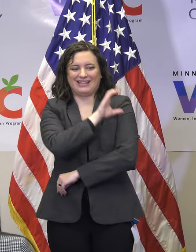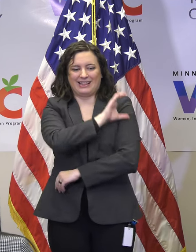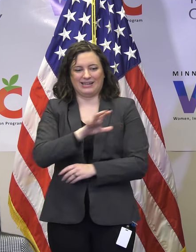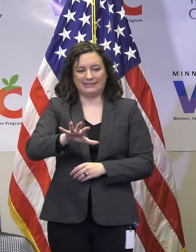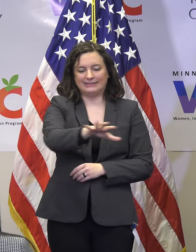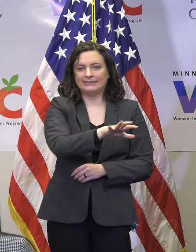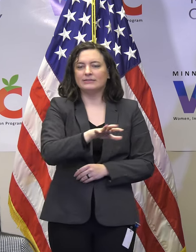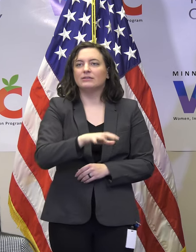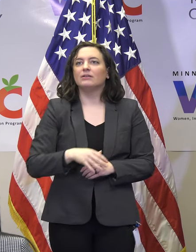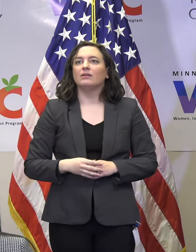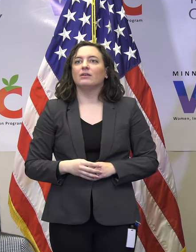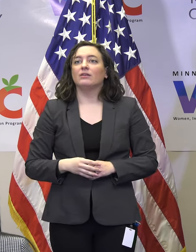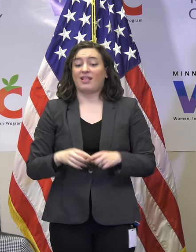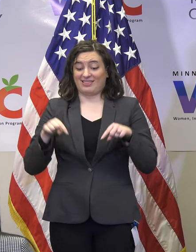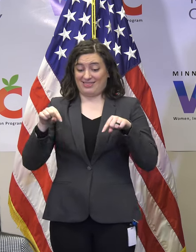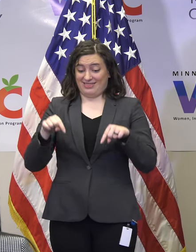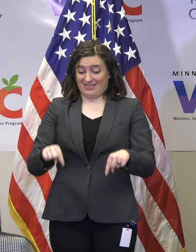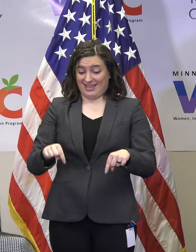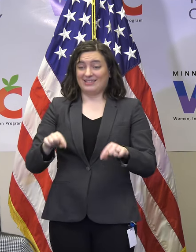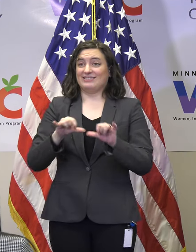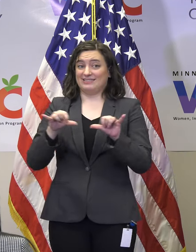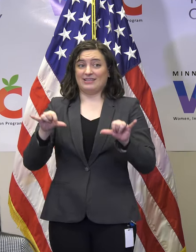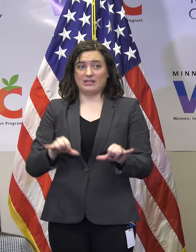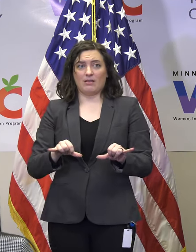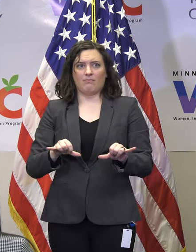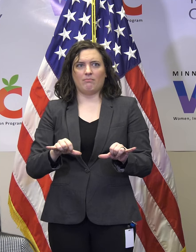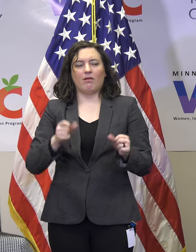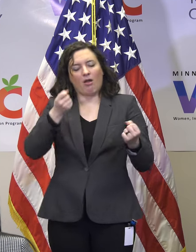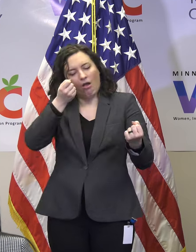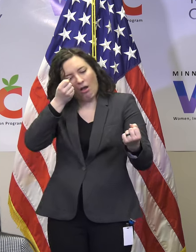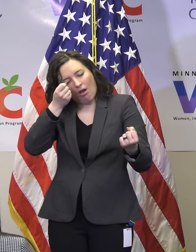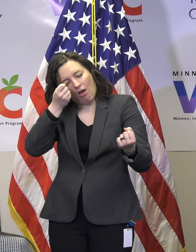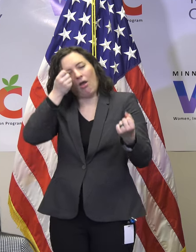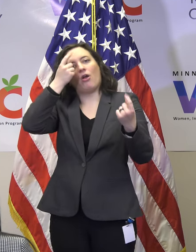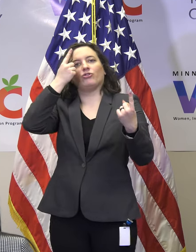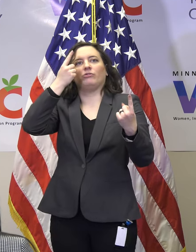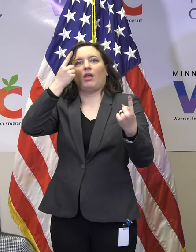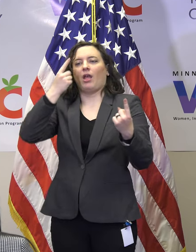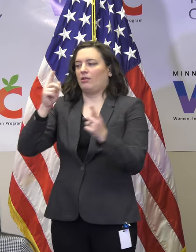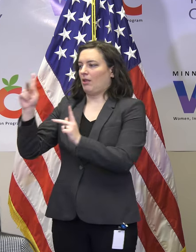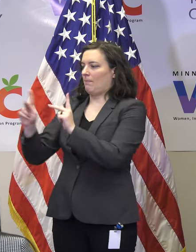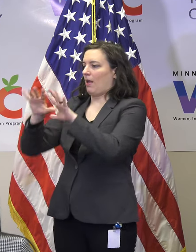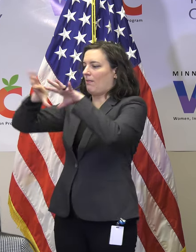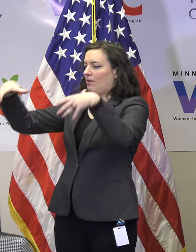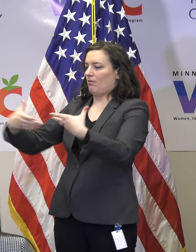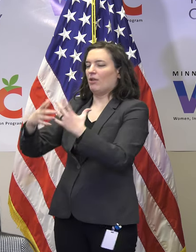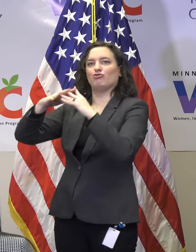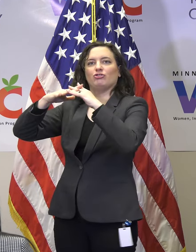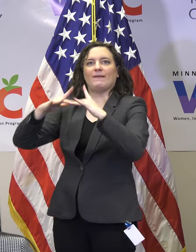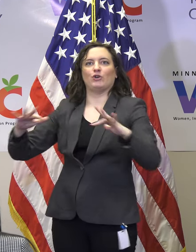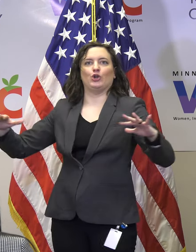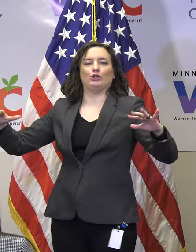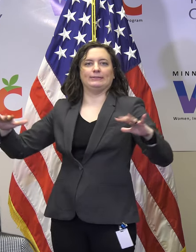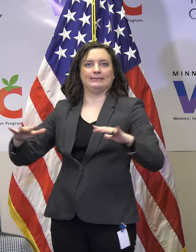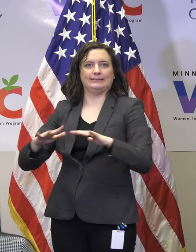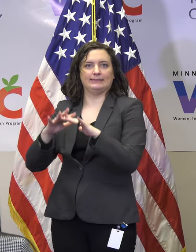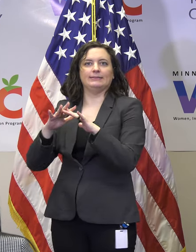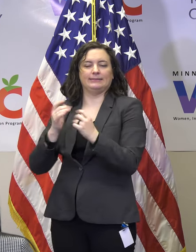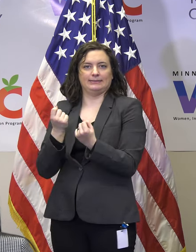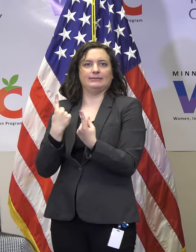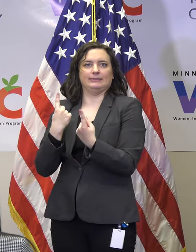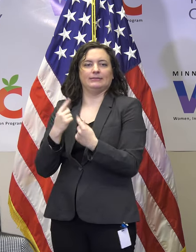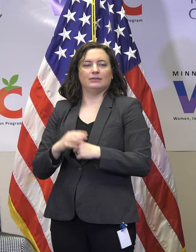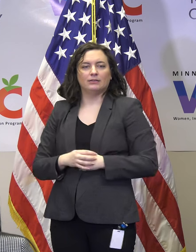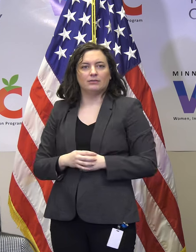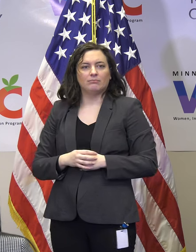This is a clinic and a system that understands the diversity of the population in Minnesota. As I was